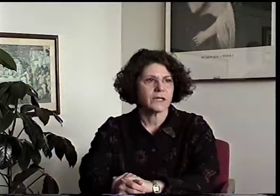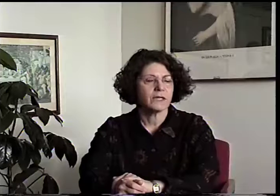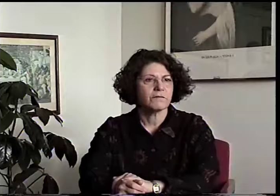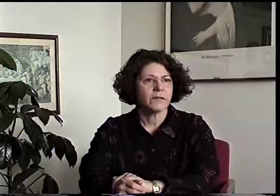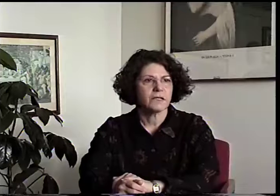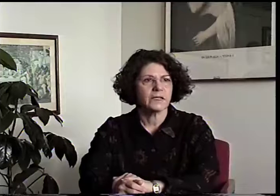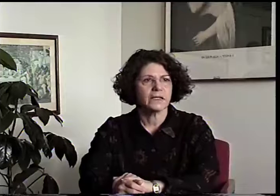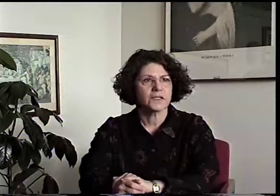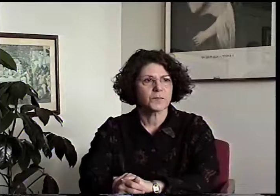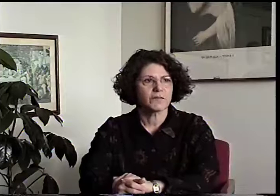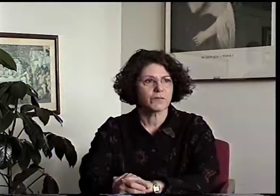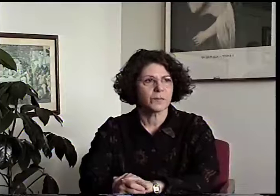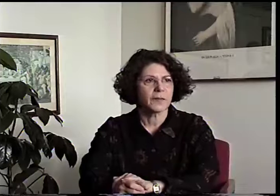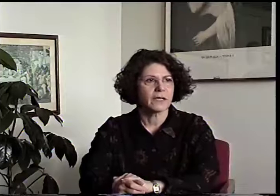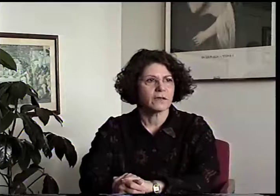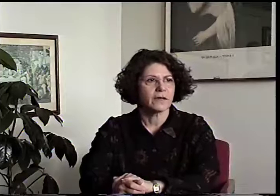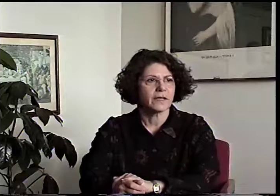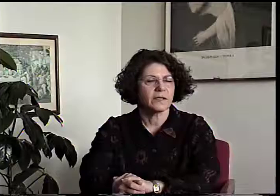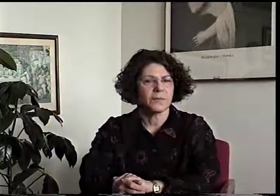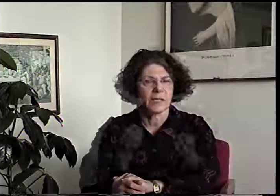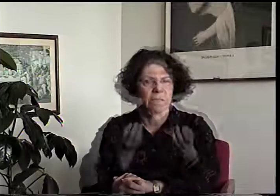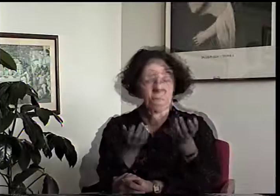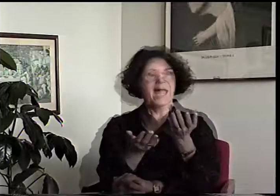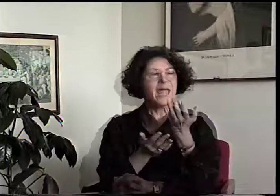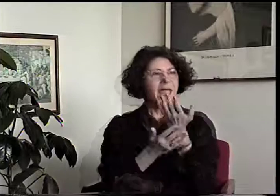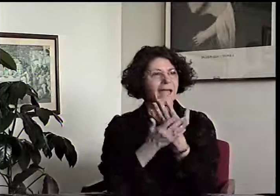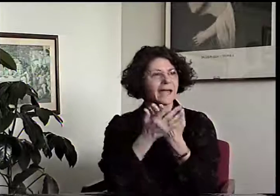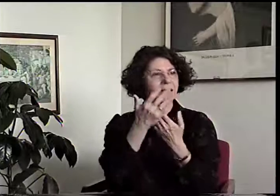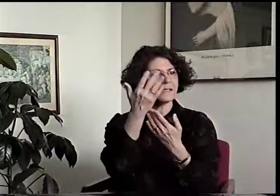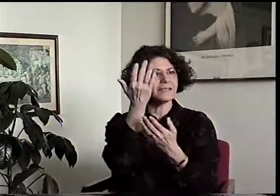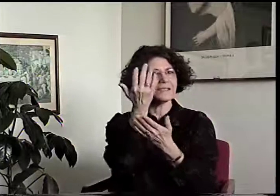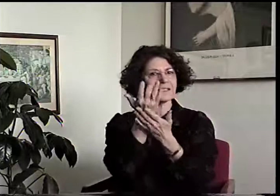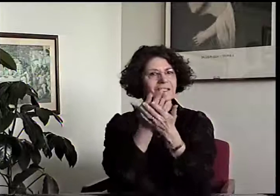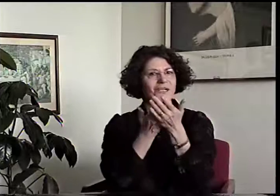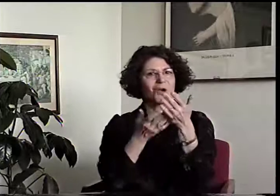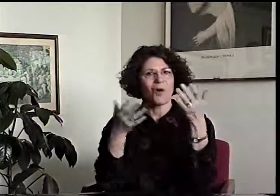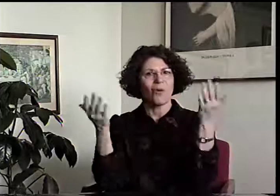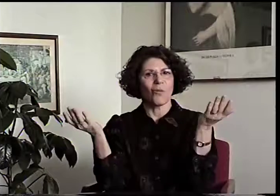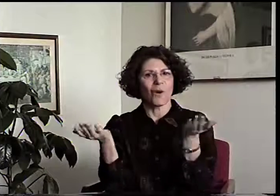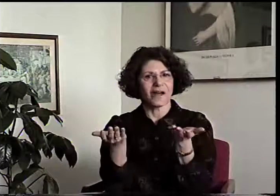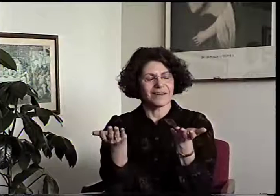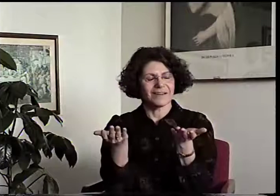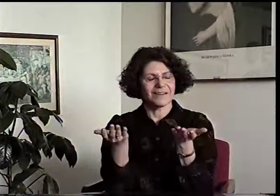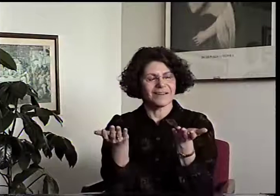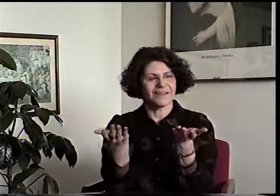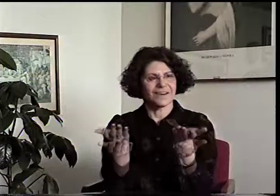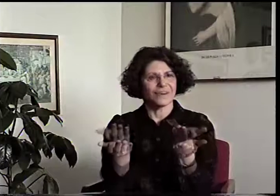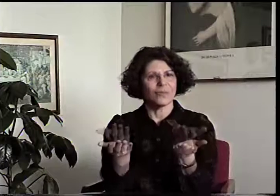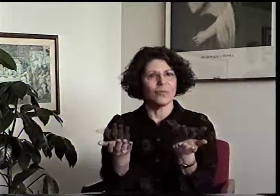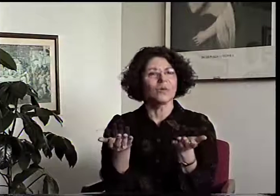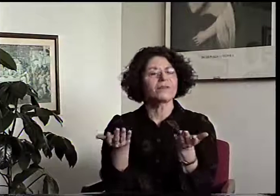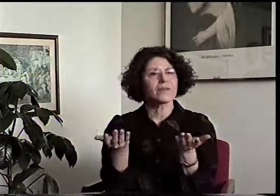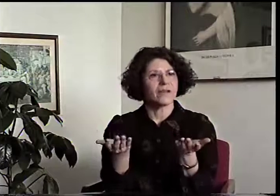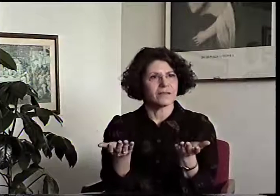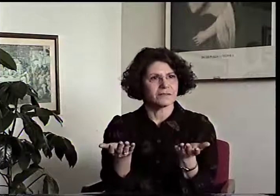Clayton Valley and it's performed by Claudia Jimenez. Hands, what? What are the